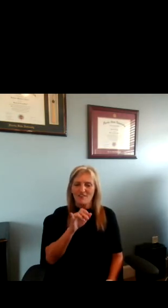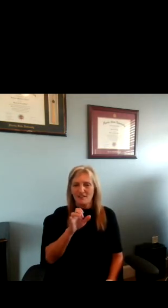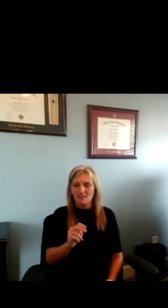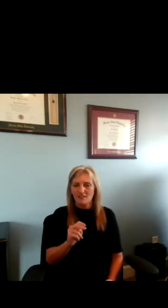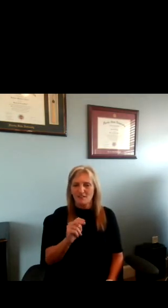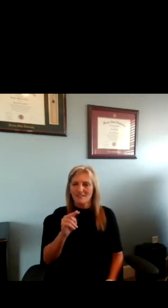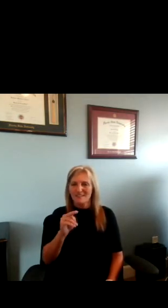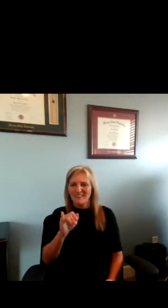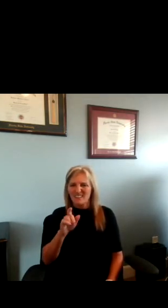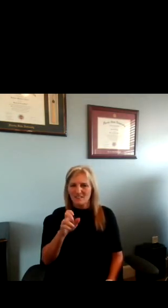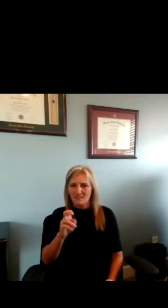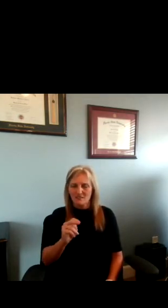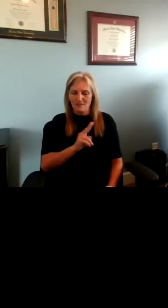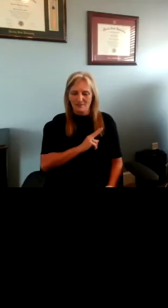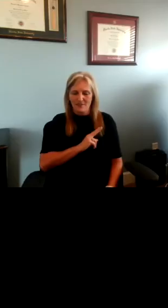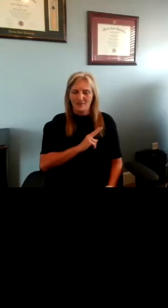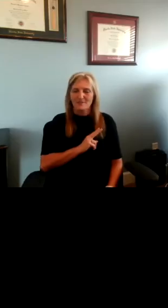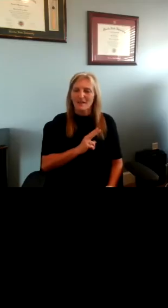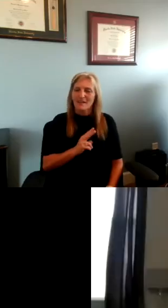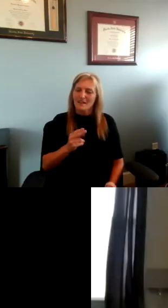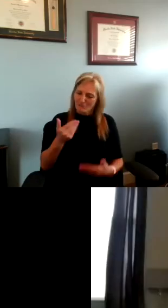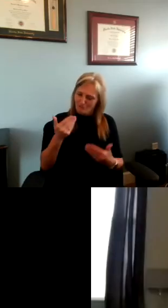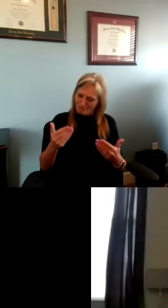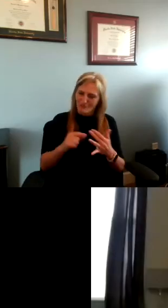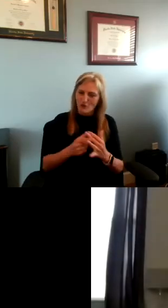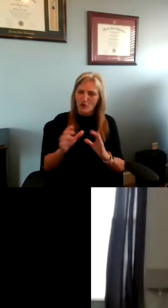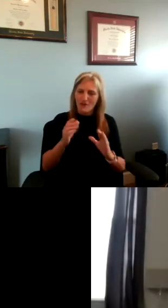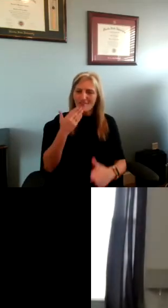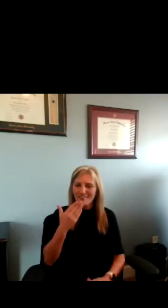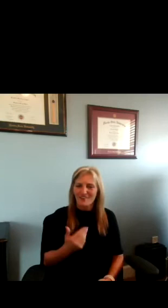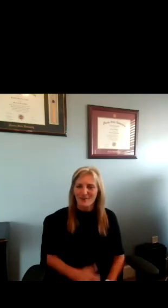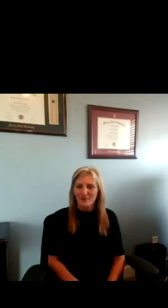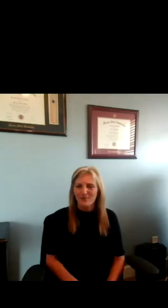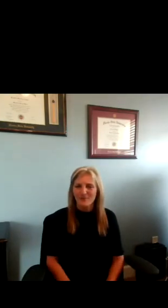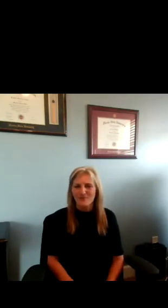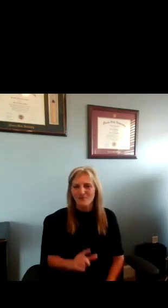this important conversation started. Thank you.